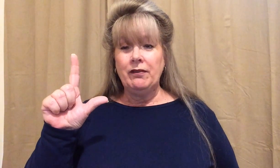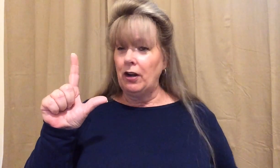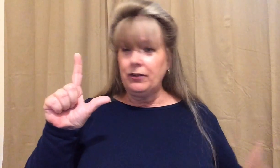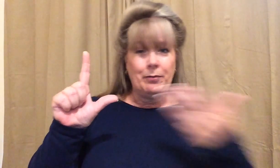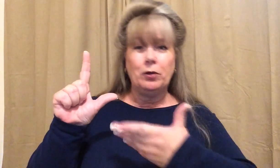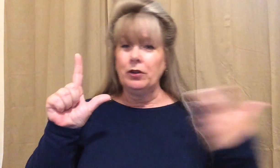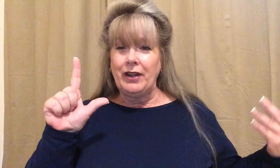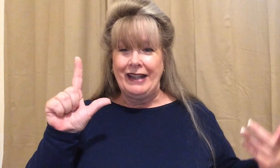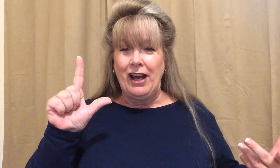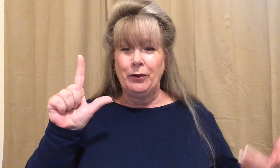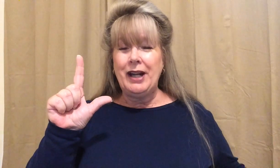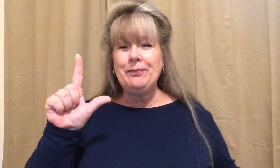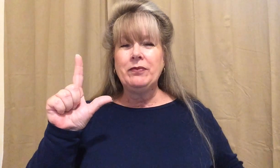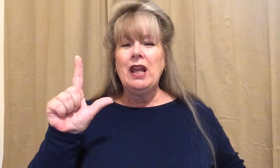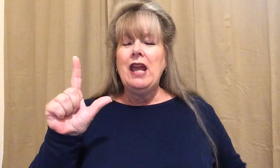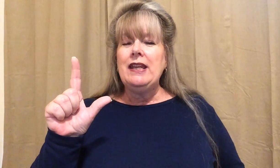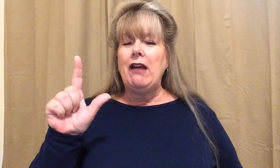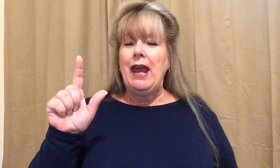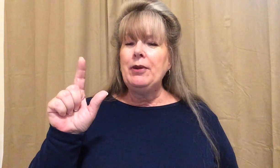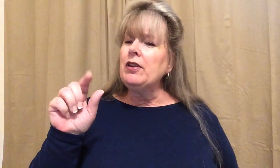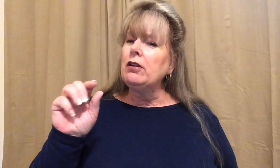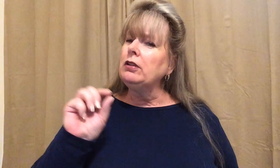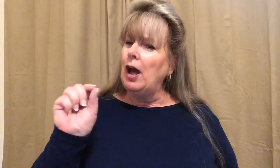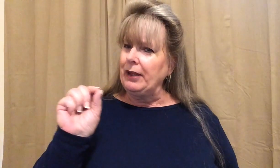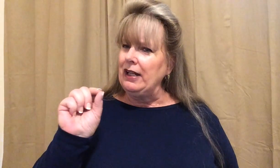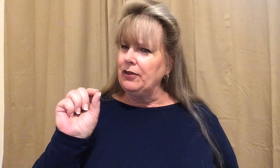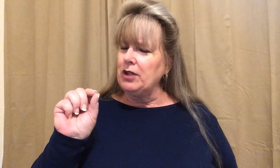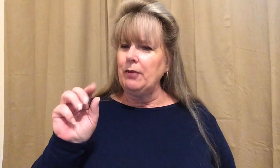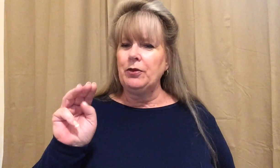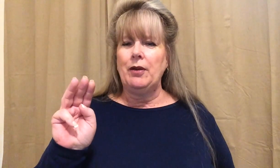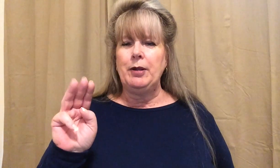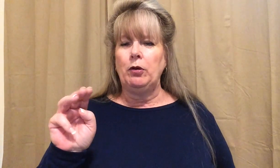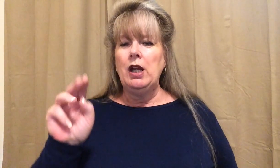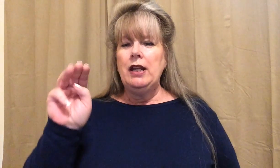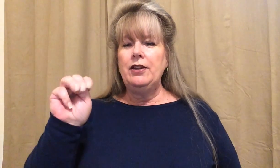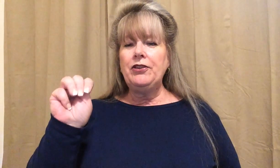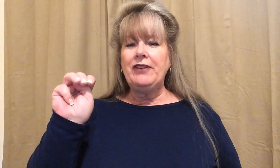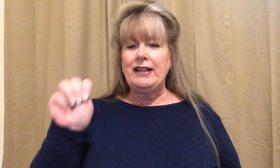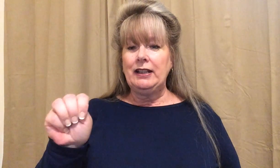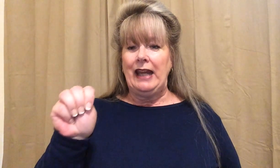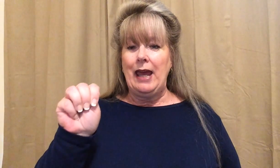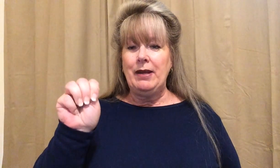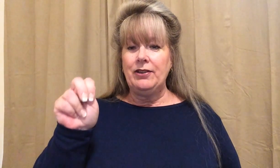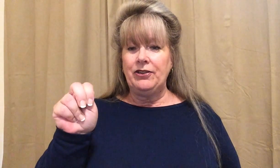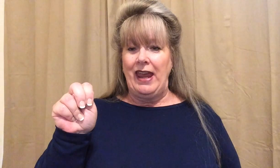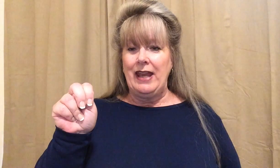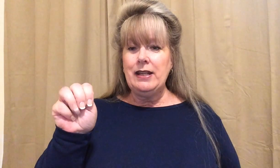very simple, looks like an L, right? Now, M is a little complicated sometimes for some people. This is technically M and this is N, but